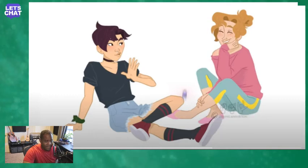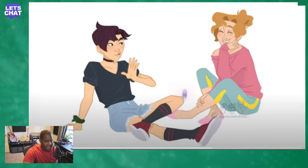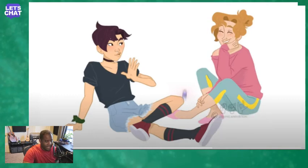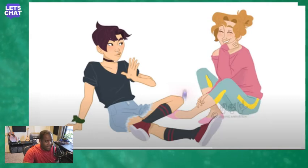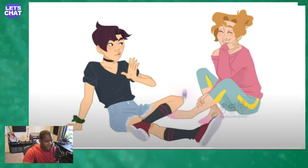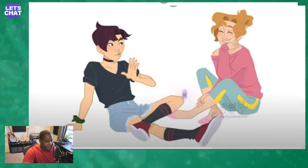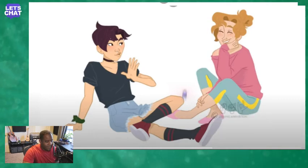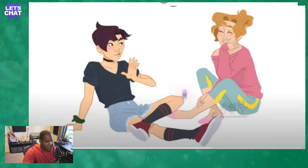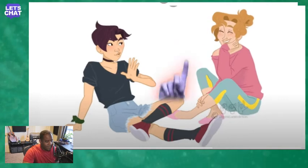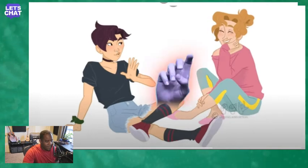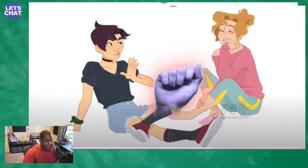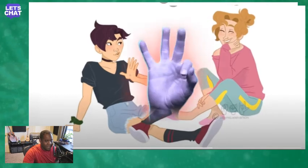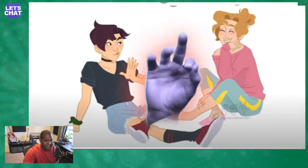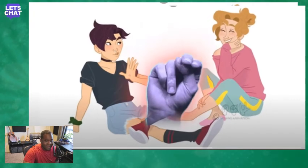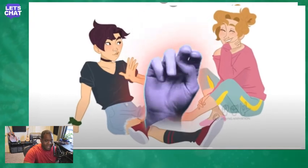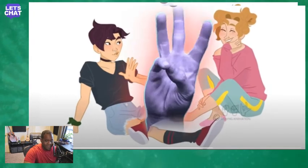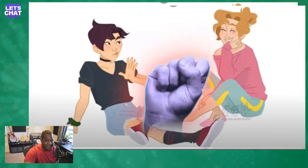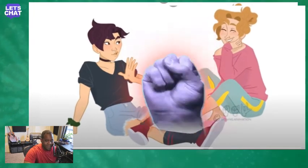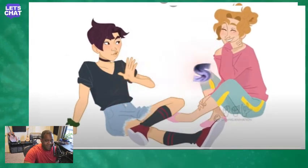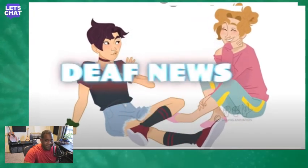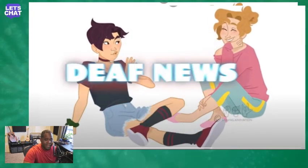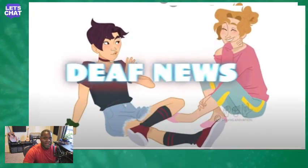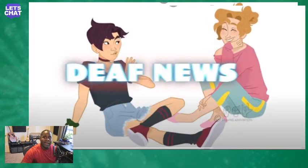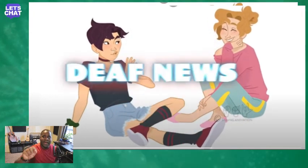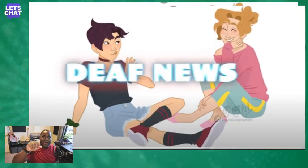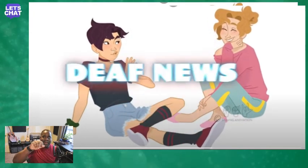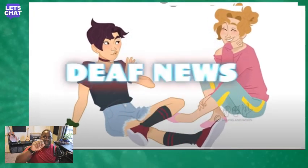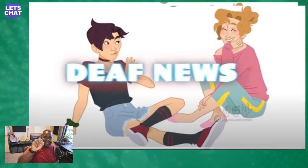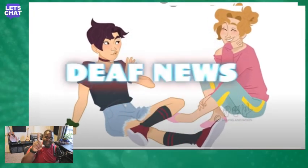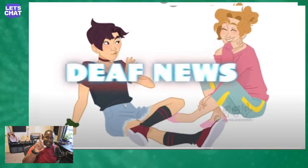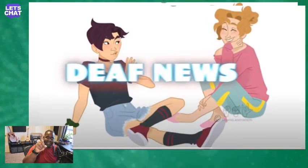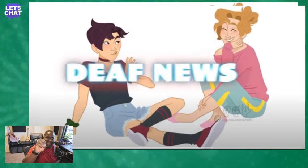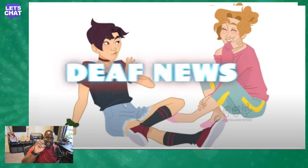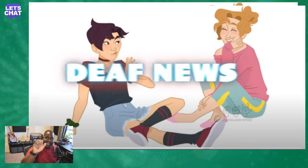the deaf community. So check this out. Deaf news,